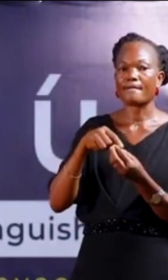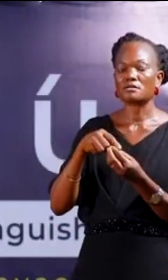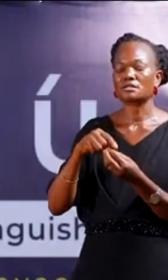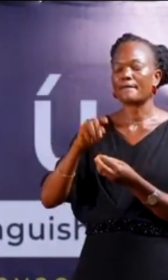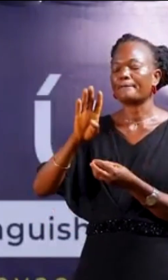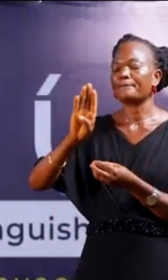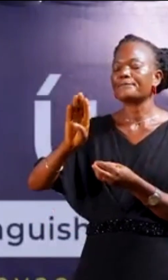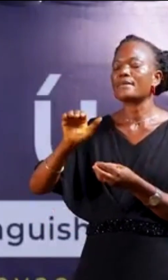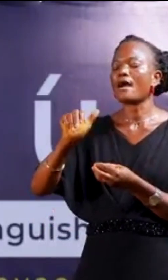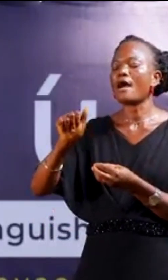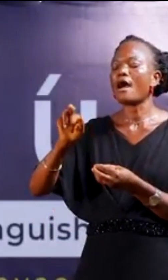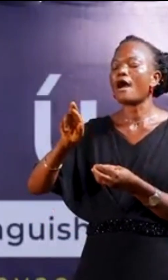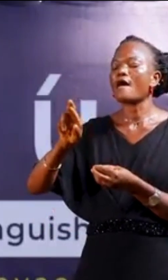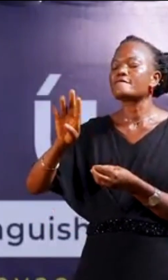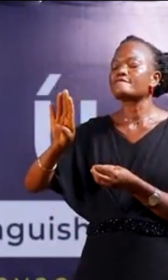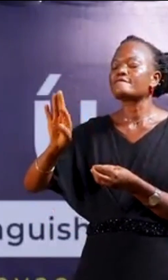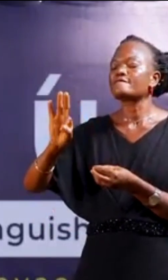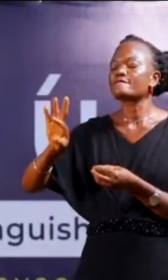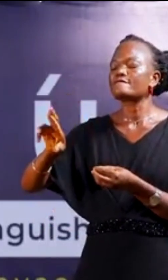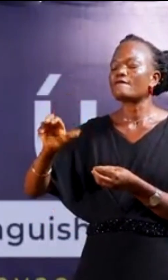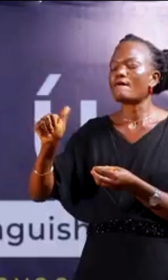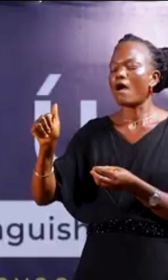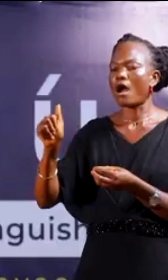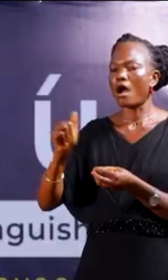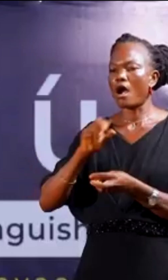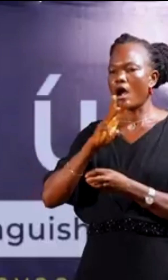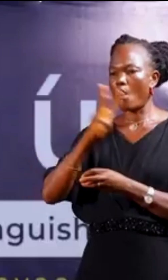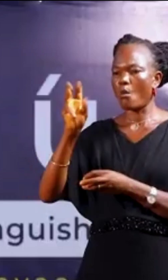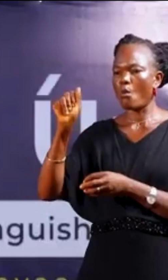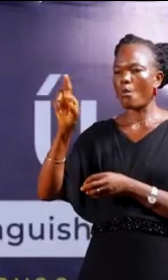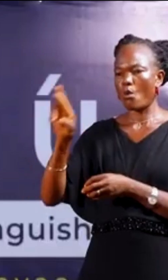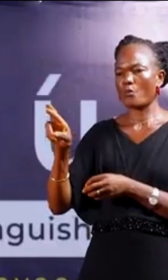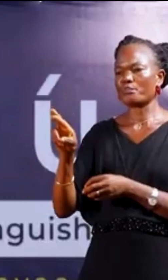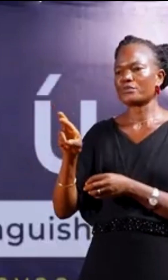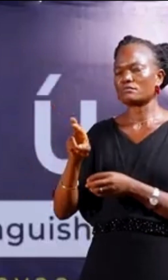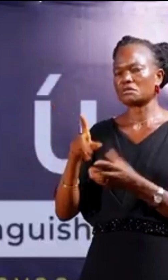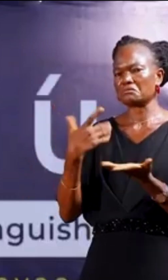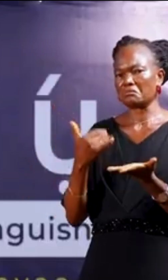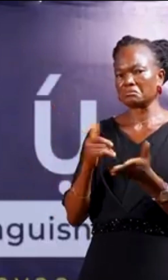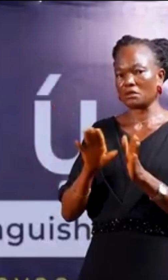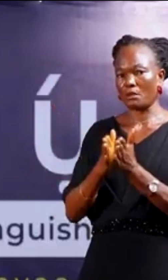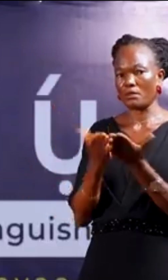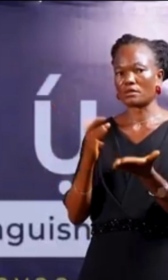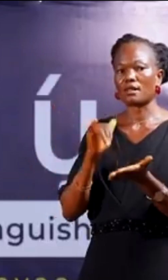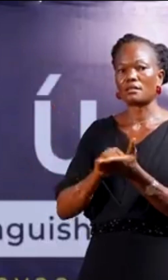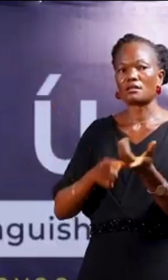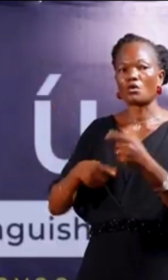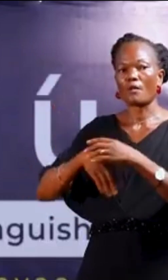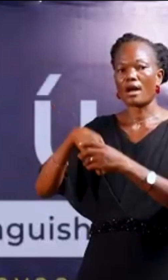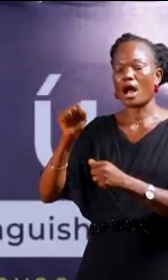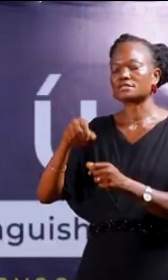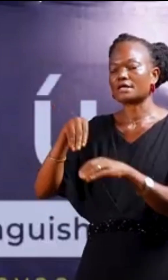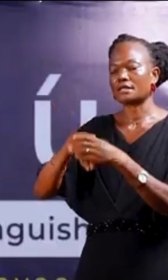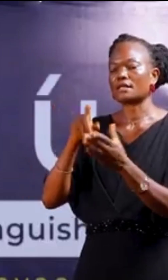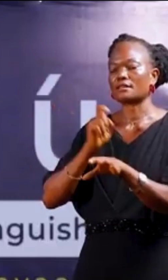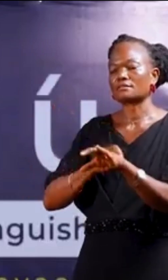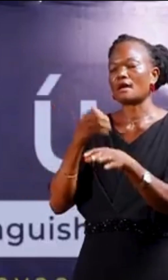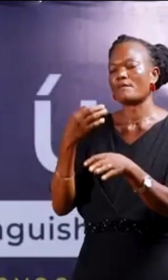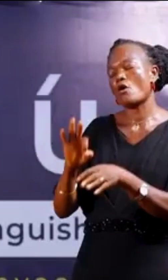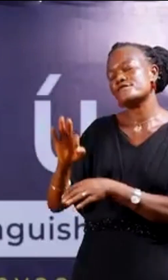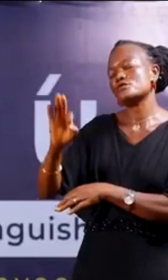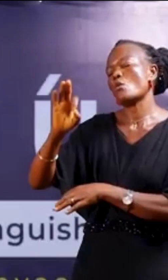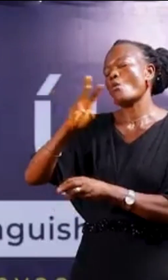Biafra War. But I want to point to a publication that came out during the war known as